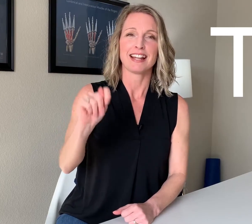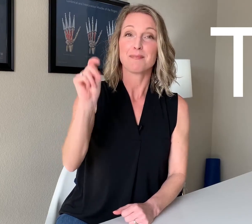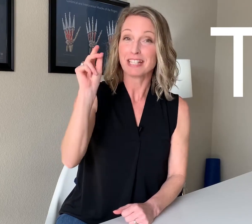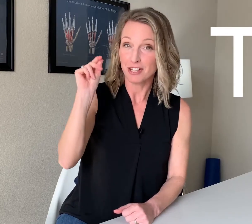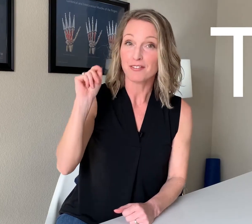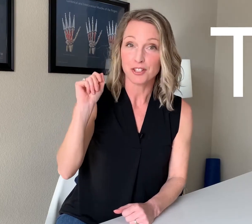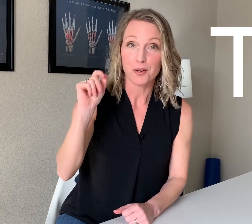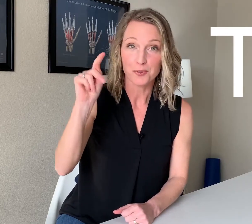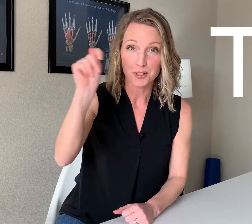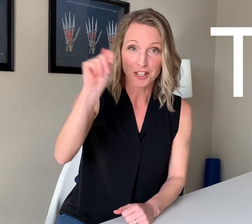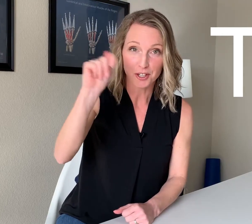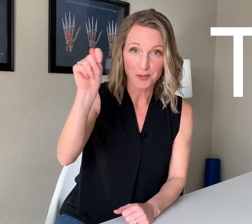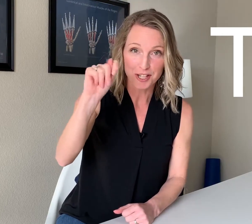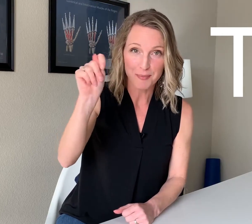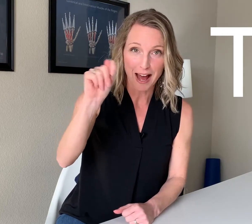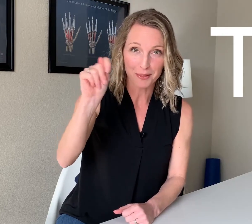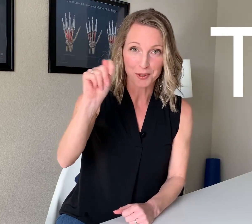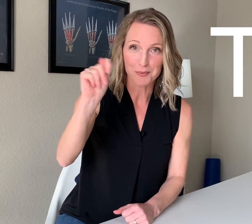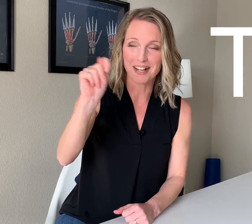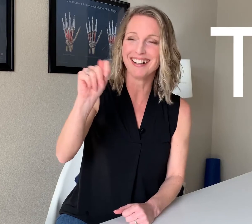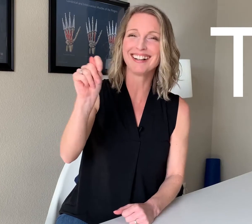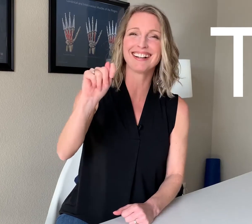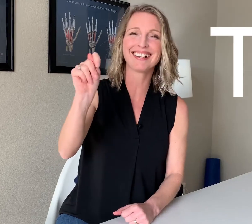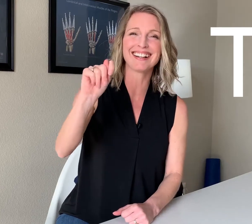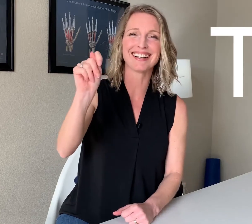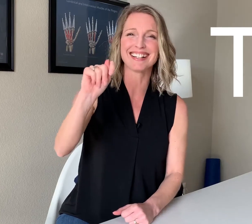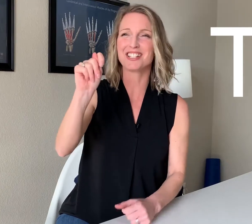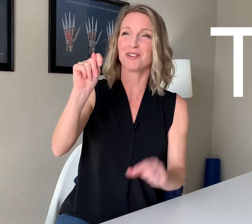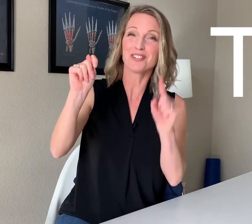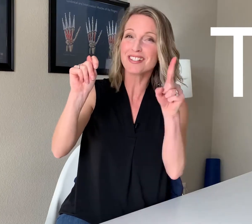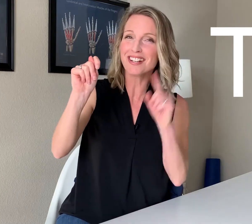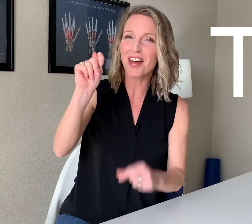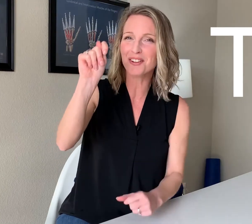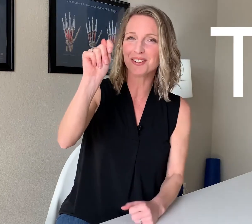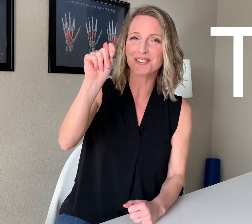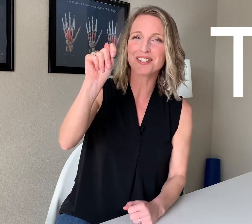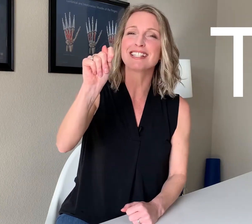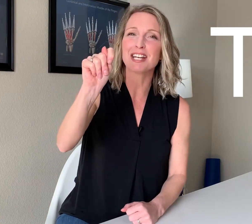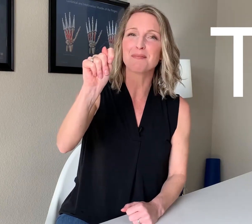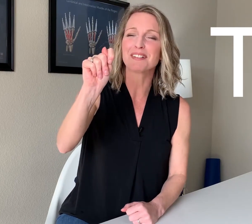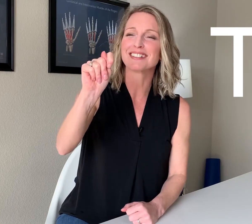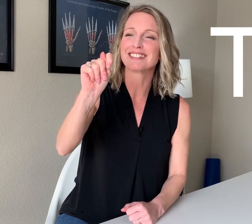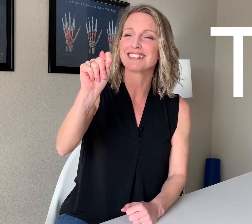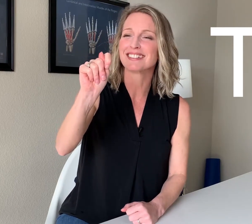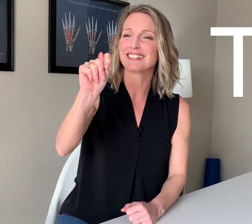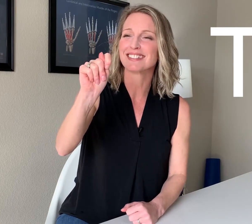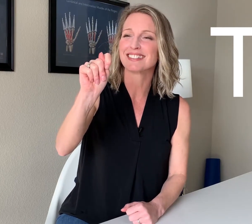means you have to go, you're going to go to the bathroom. So just another little tip.